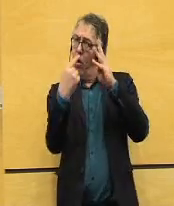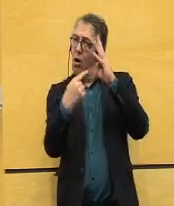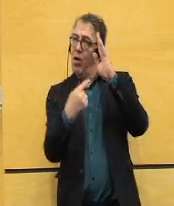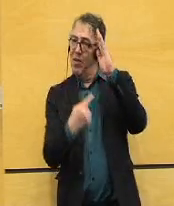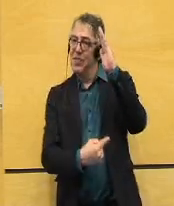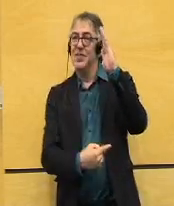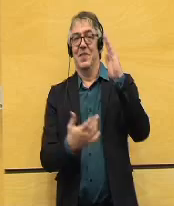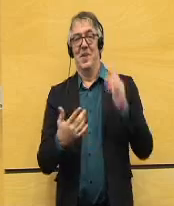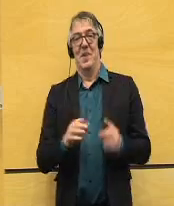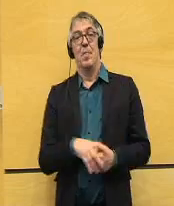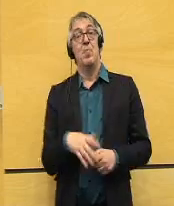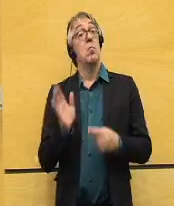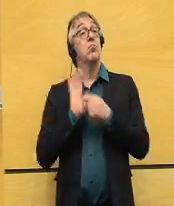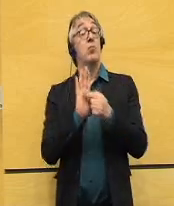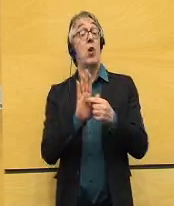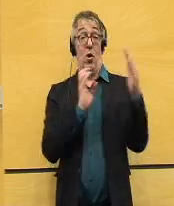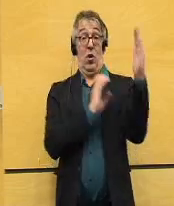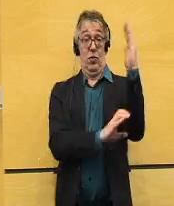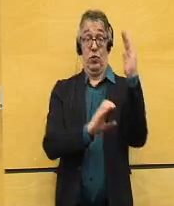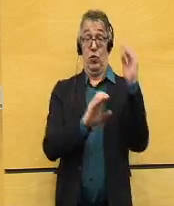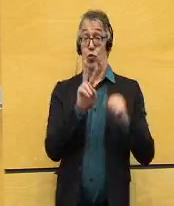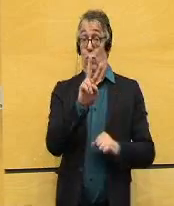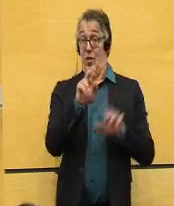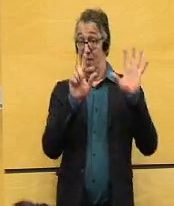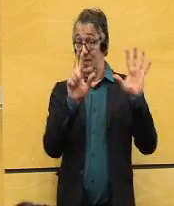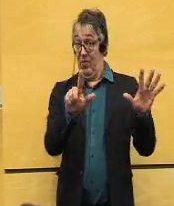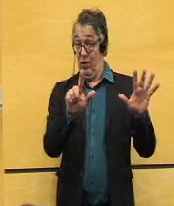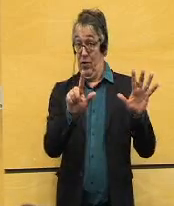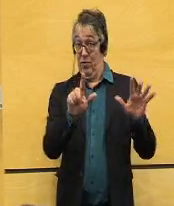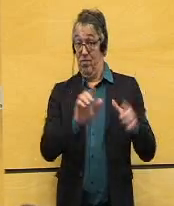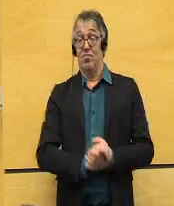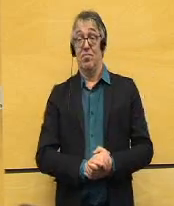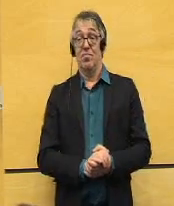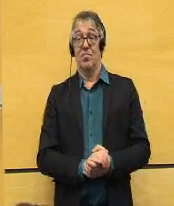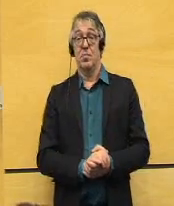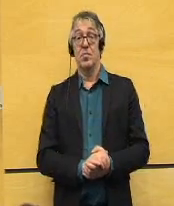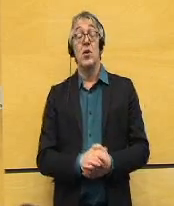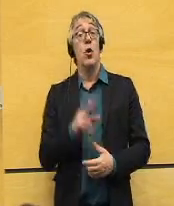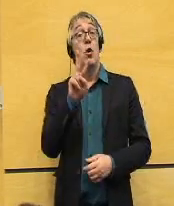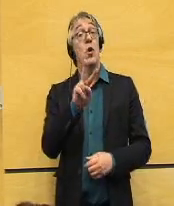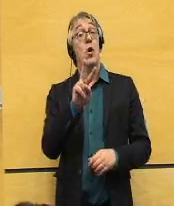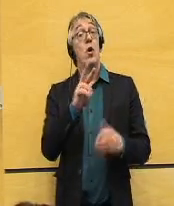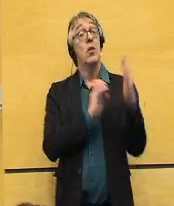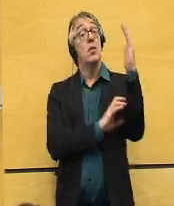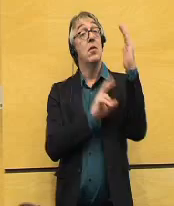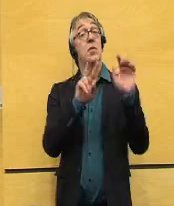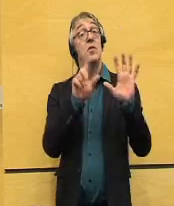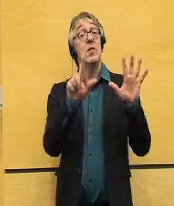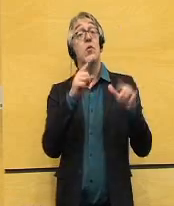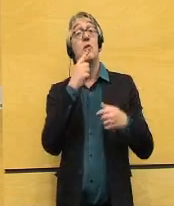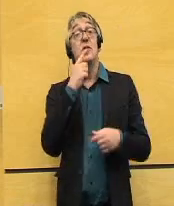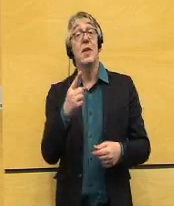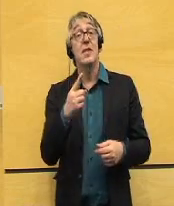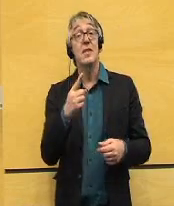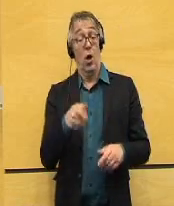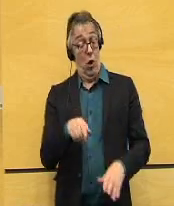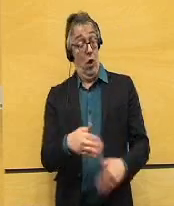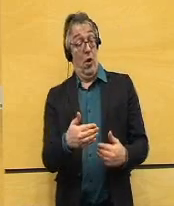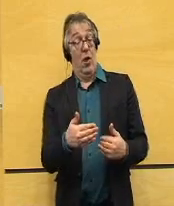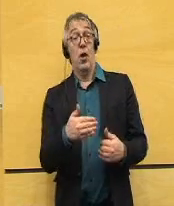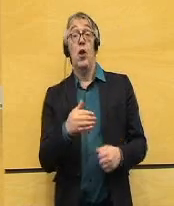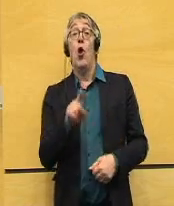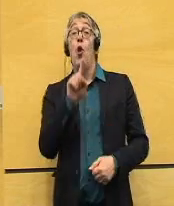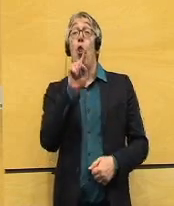particularly Section 27. Section 27 prohibits discrimination on the basis